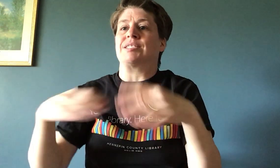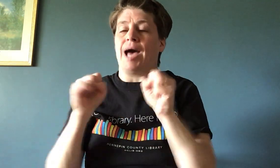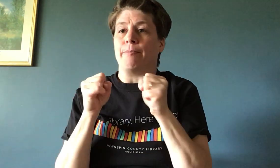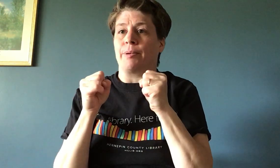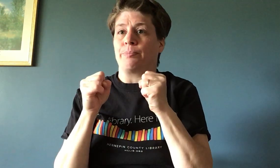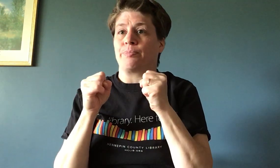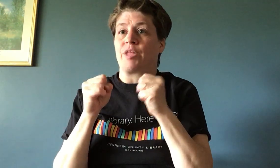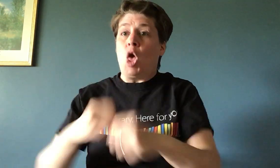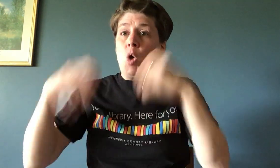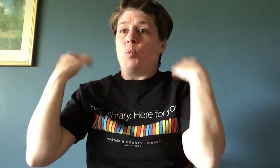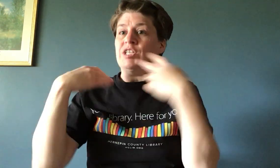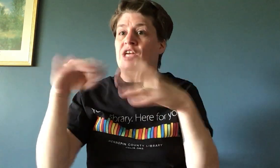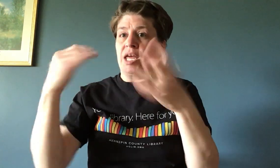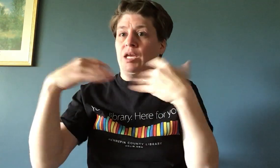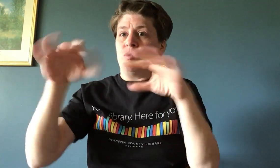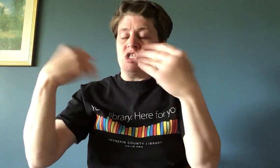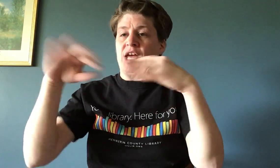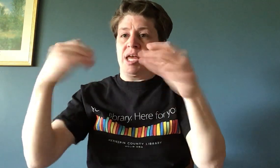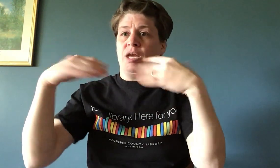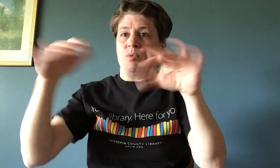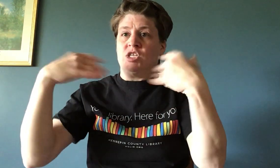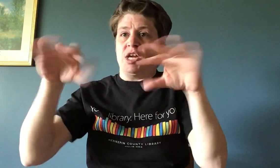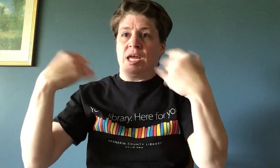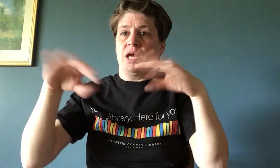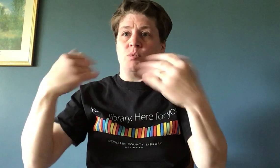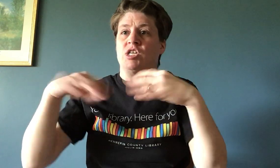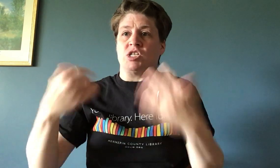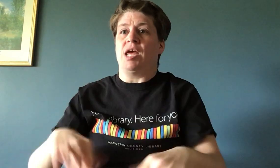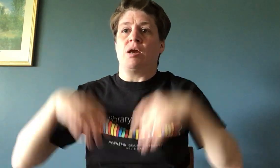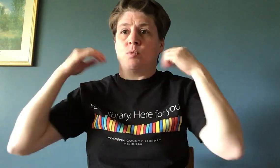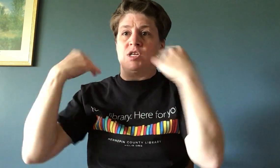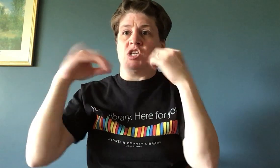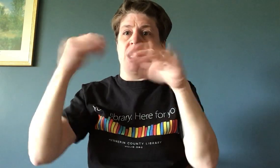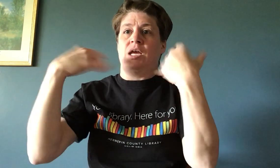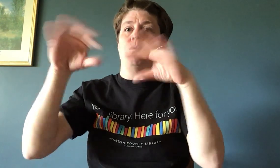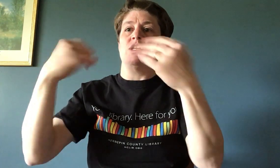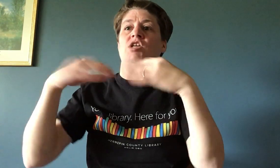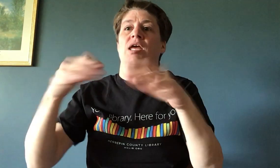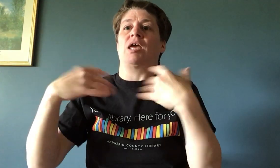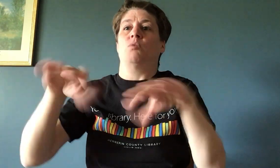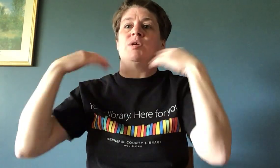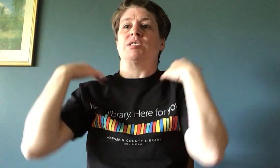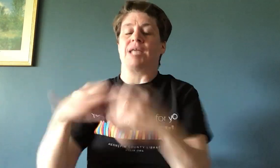stop. We shake and we shake and we shake and we shake. We shake and we shake and we stop.